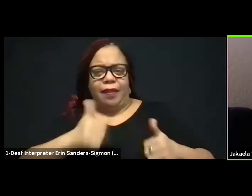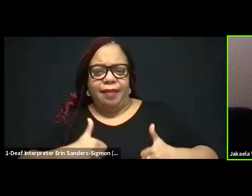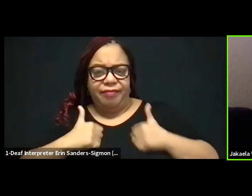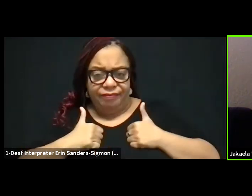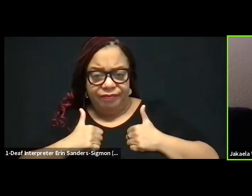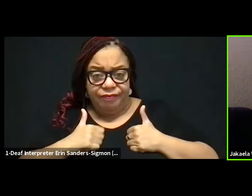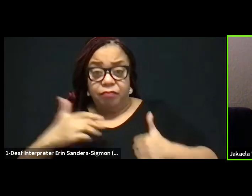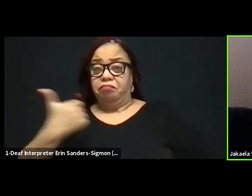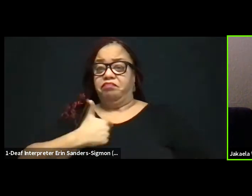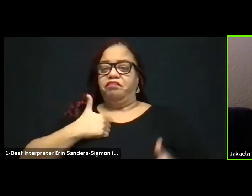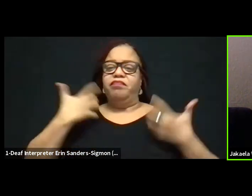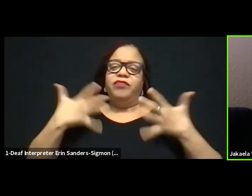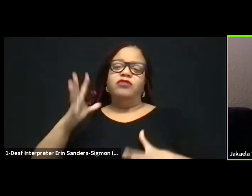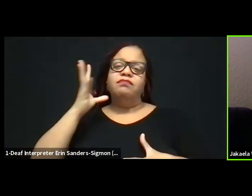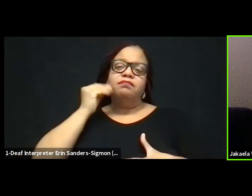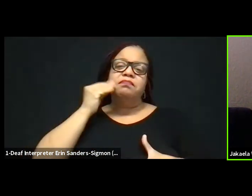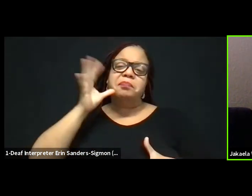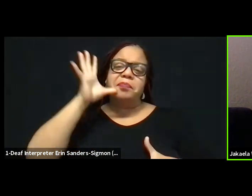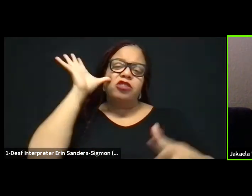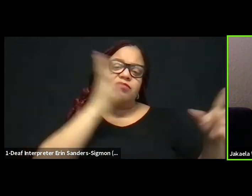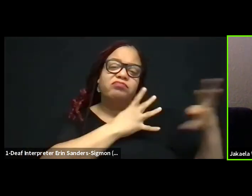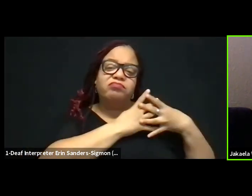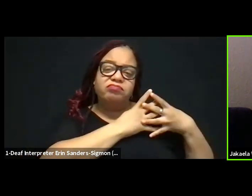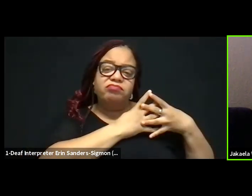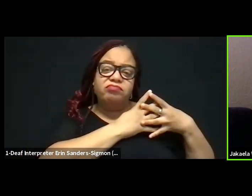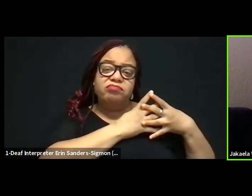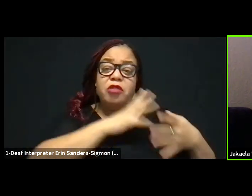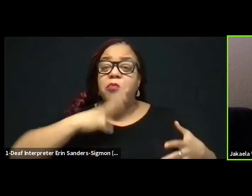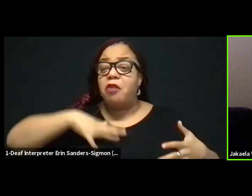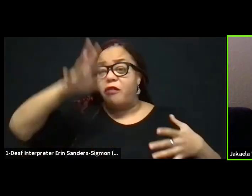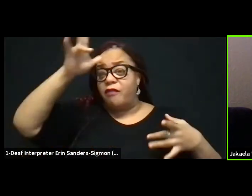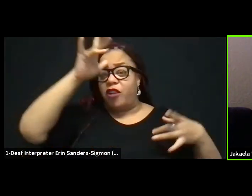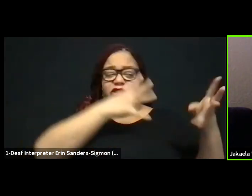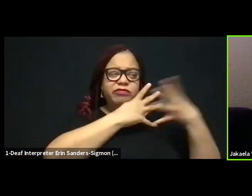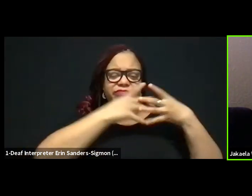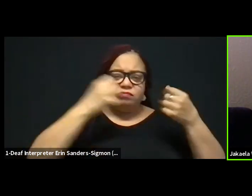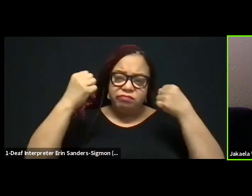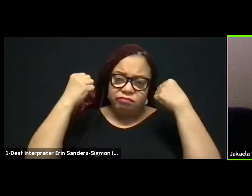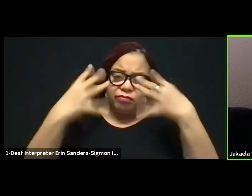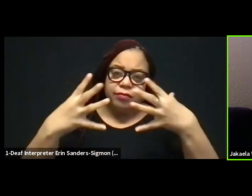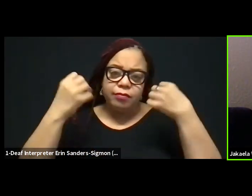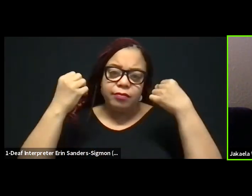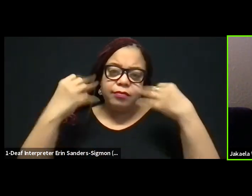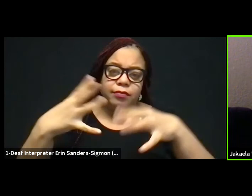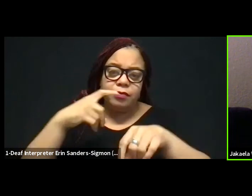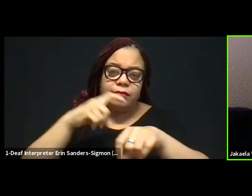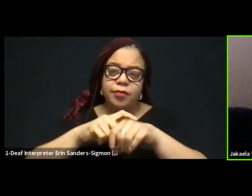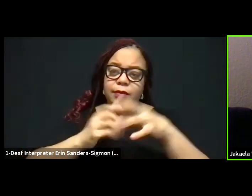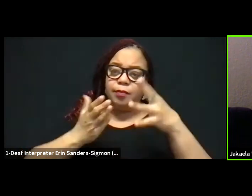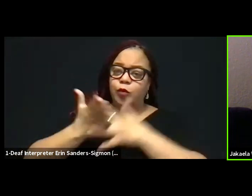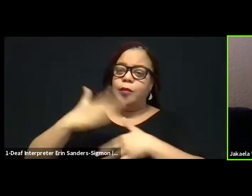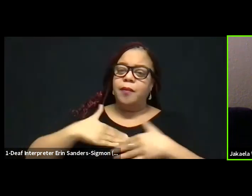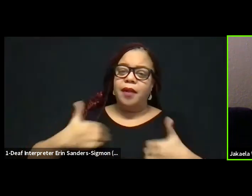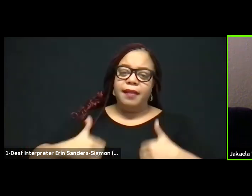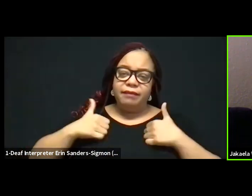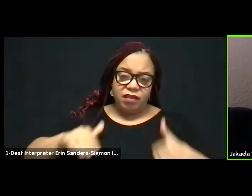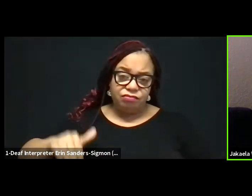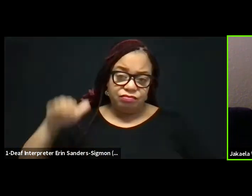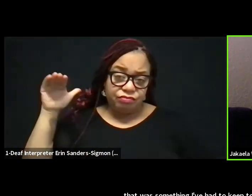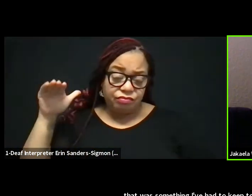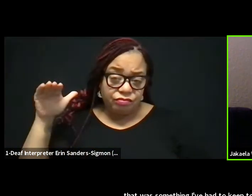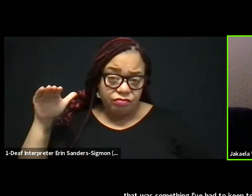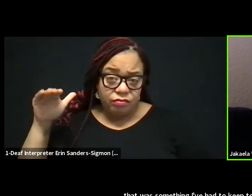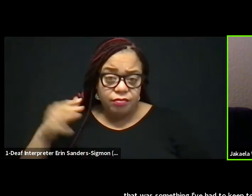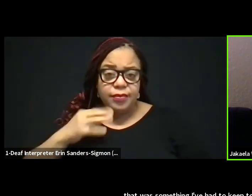life, and I felt like that was something I had to keep to myself and something that I also feel like I played a role